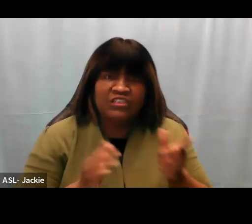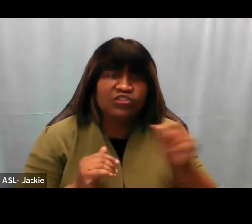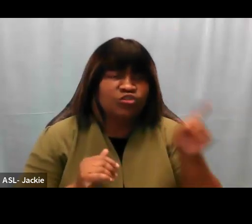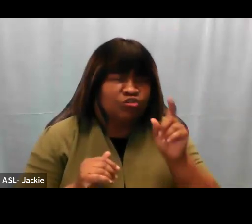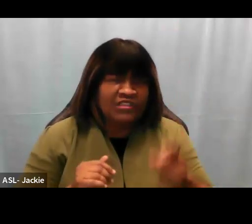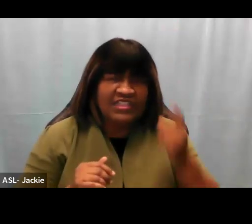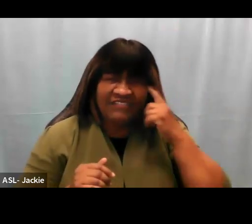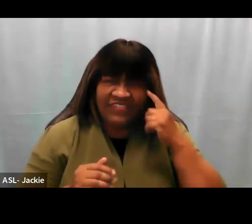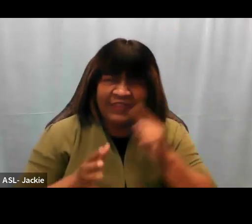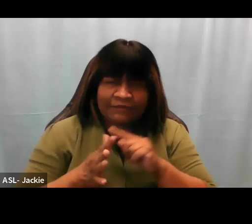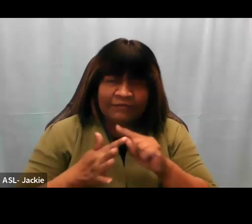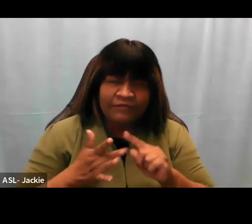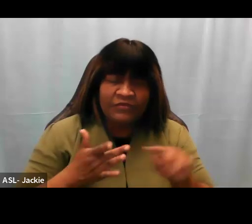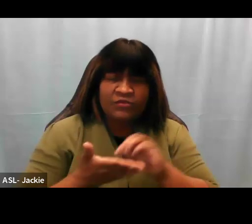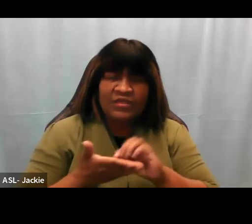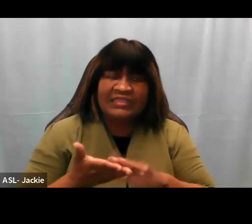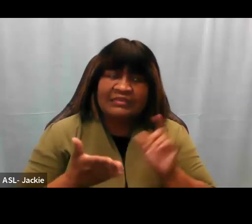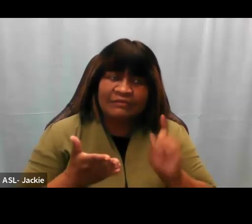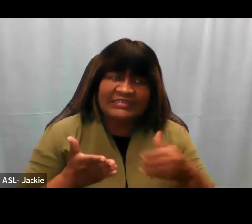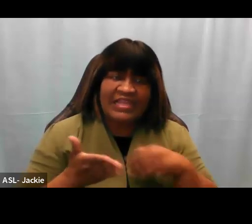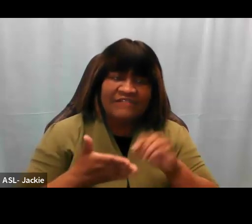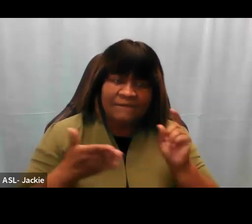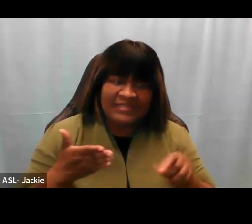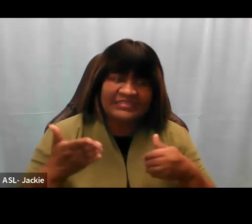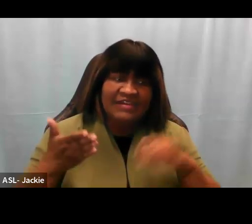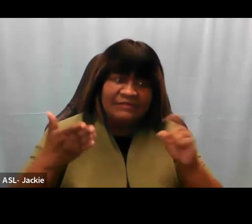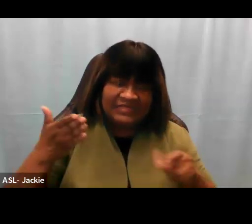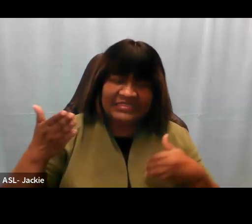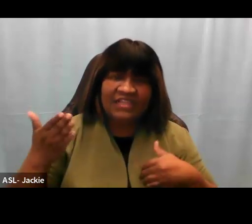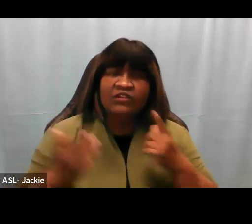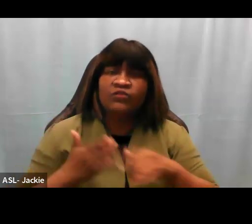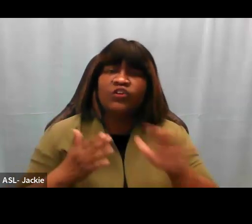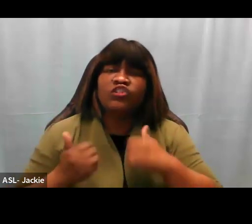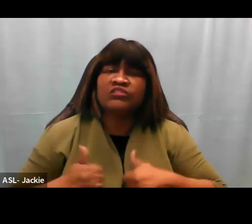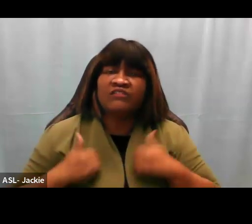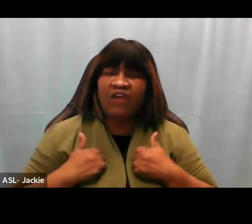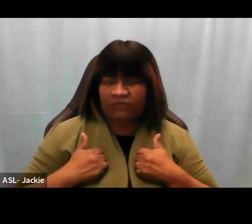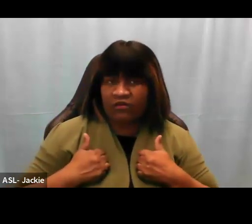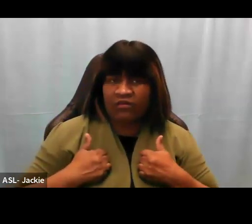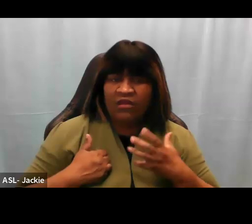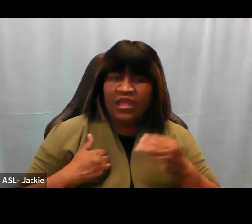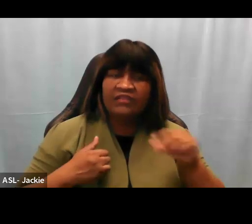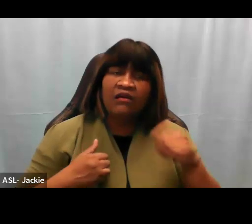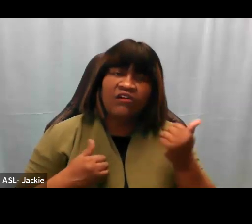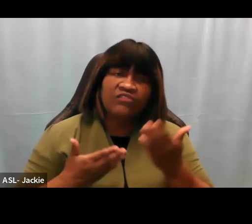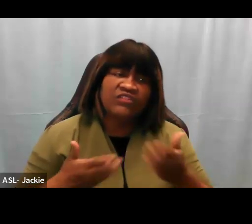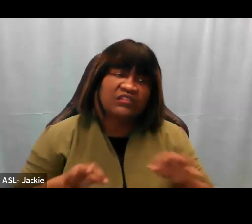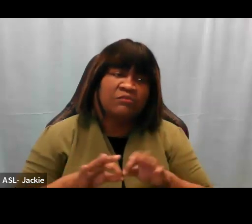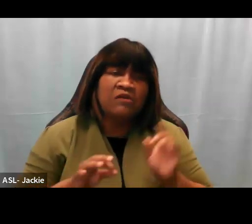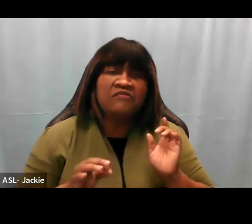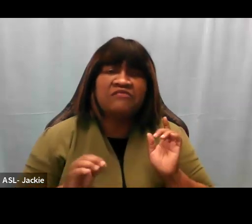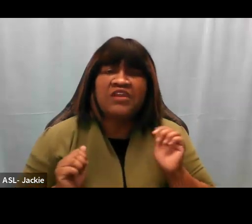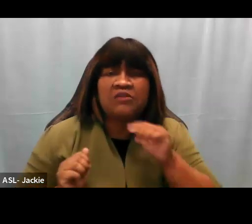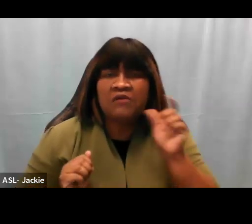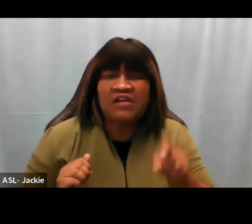really have to develop a list of must-haves. What is necessary for a person's survival? And what are other things that they could live